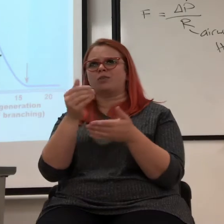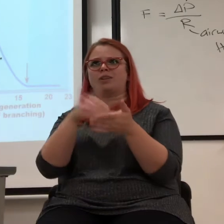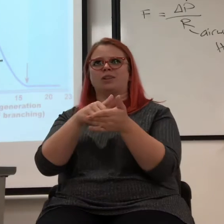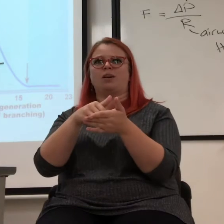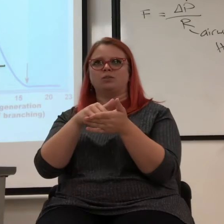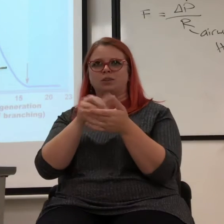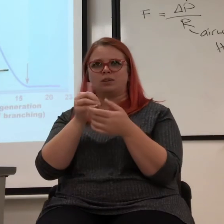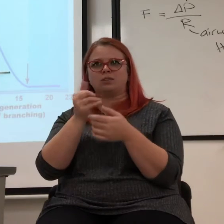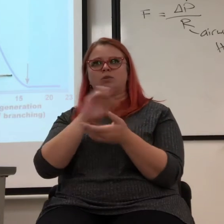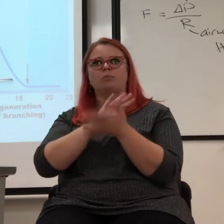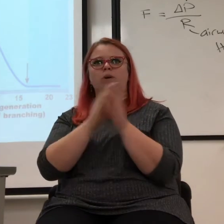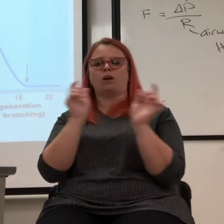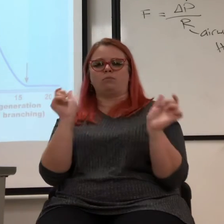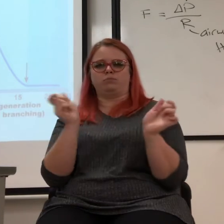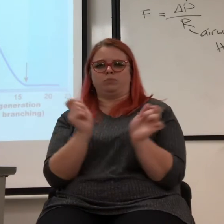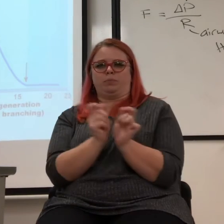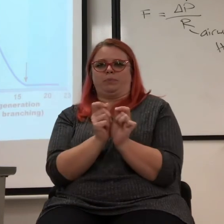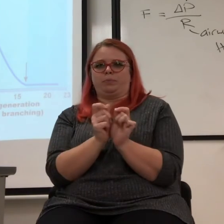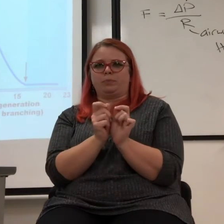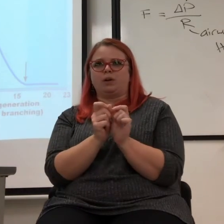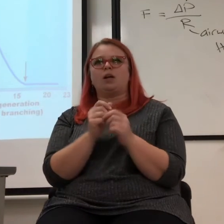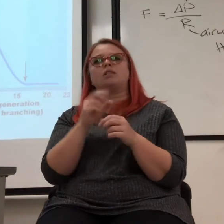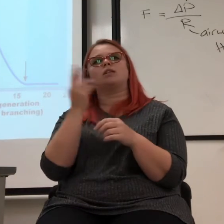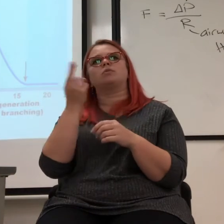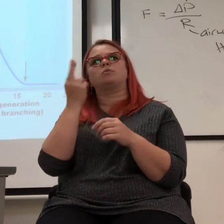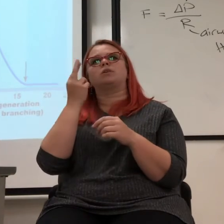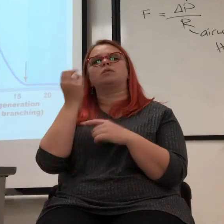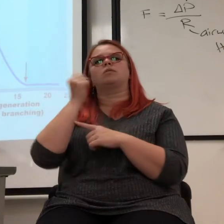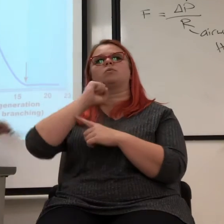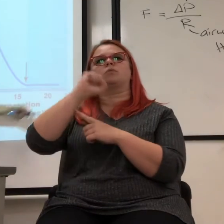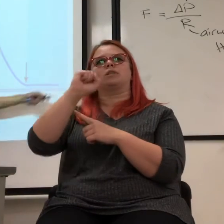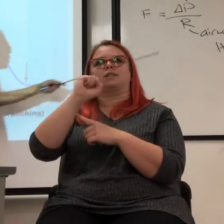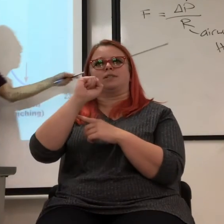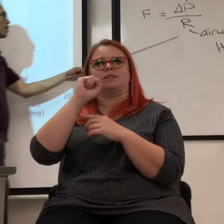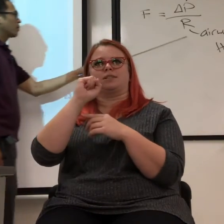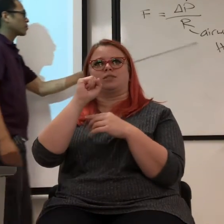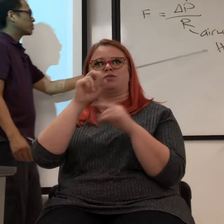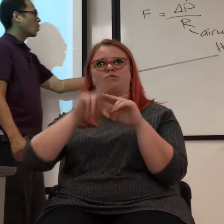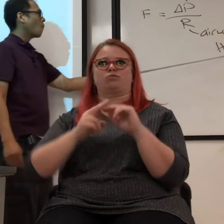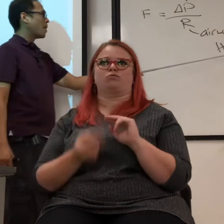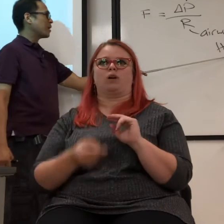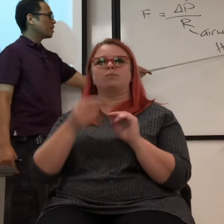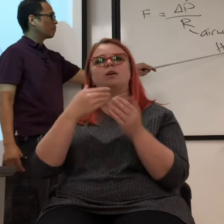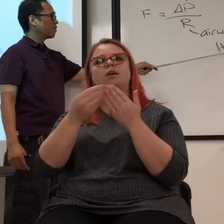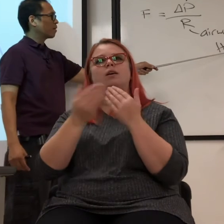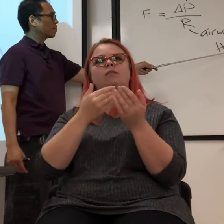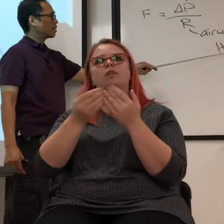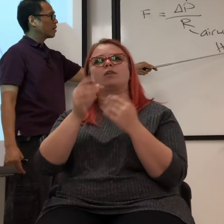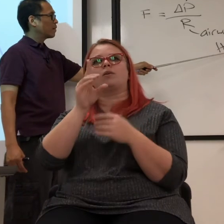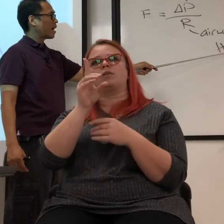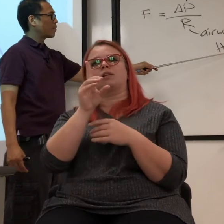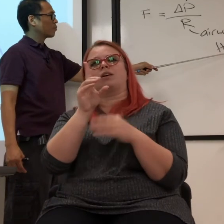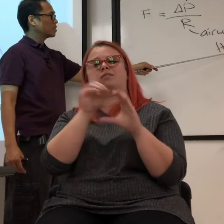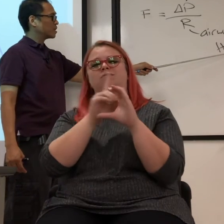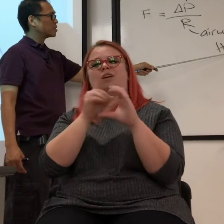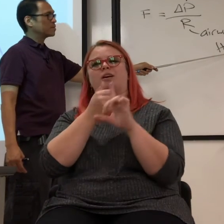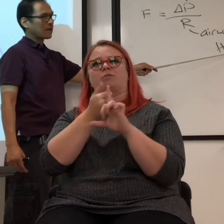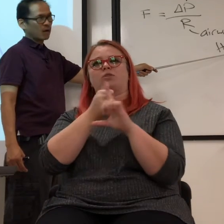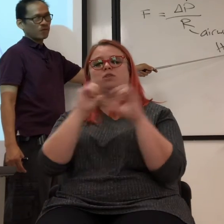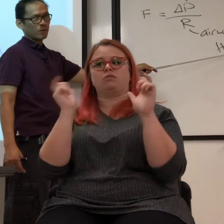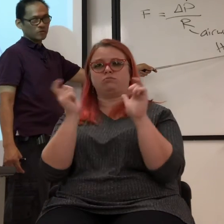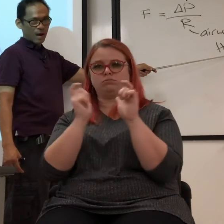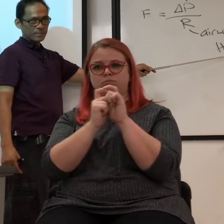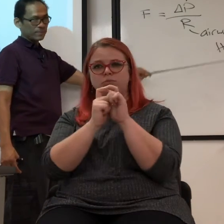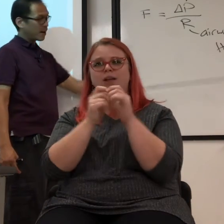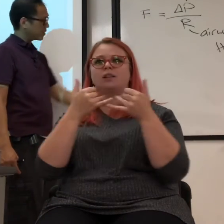airway resistance drops, because even though the diameter is still shrinking, there's so many of them that the resistance